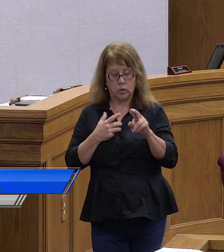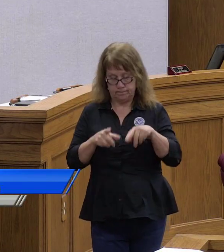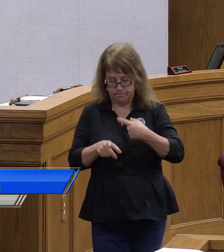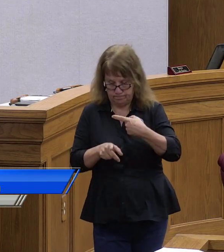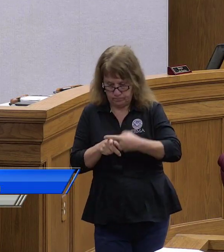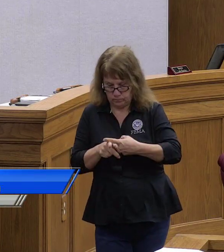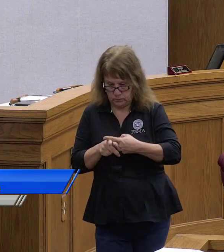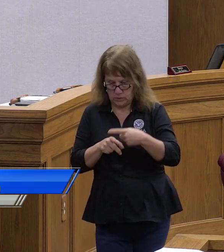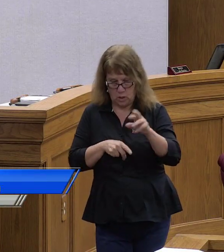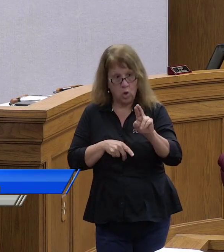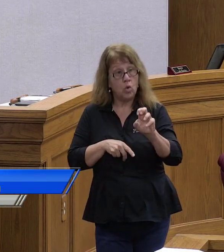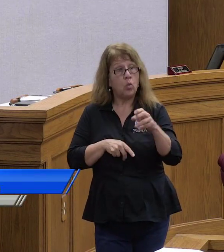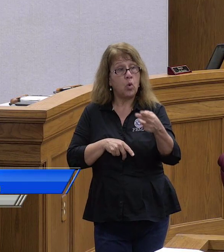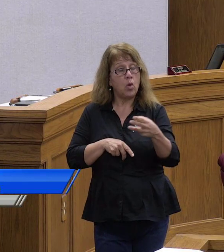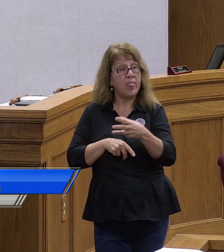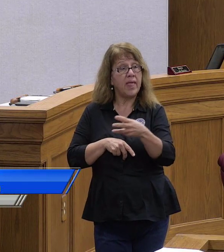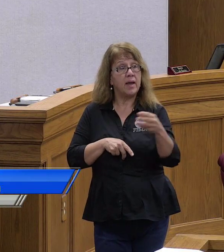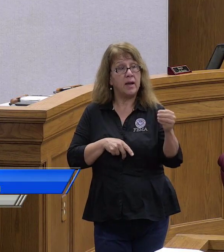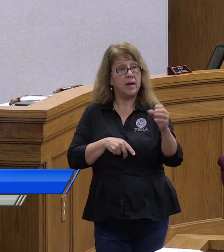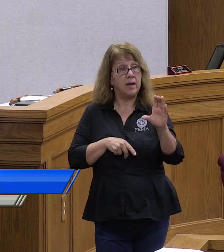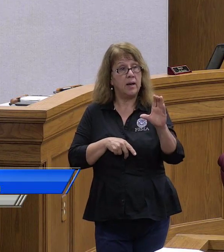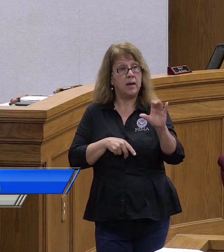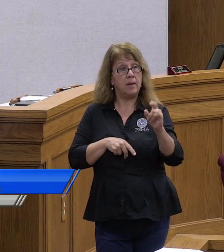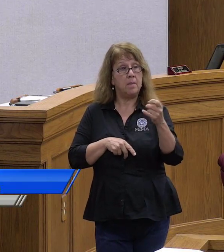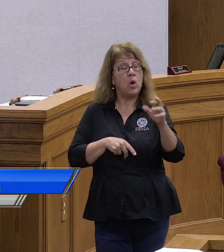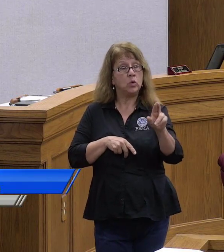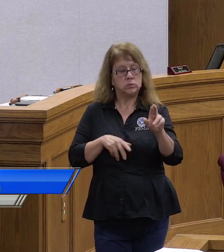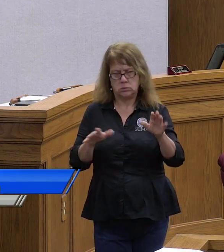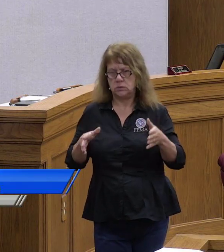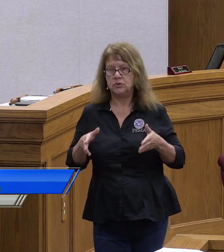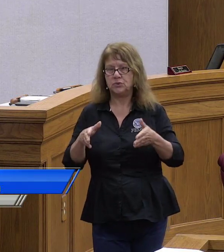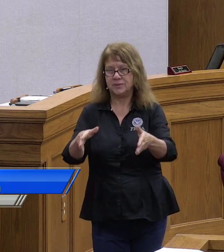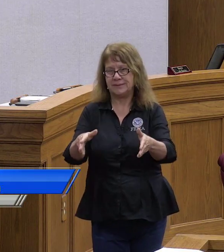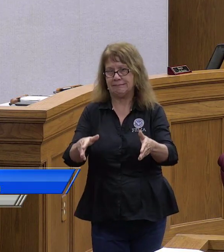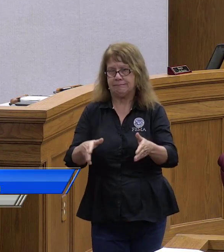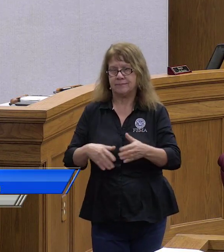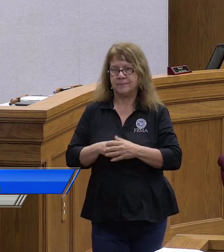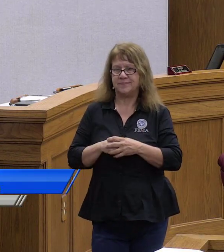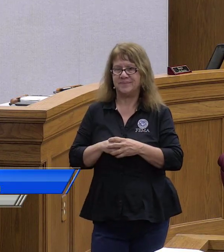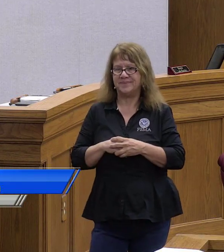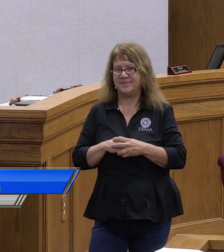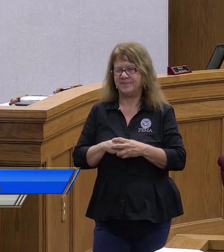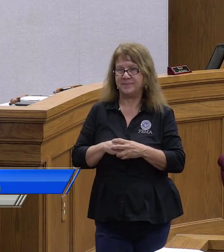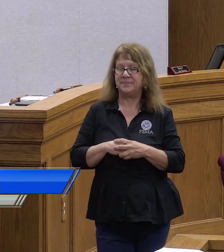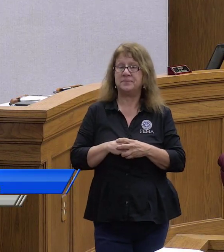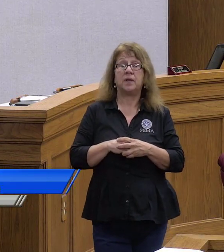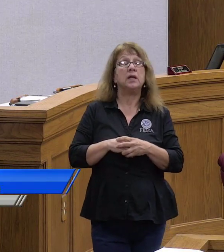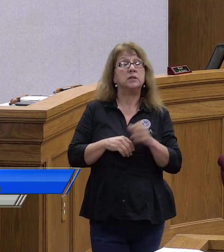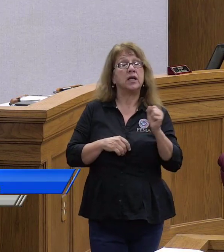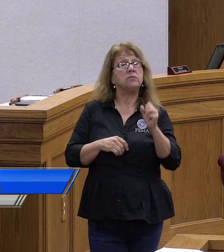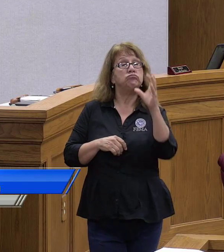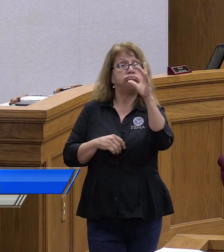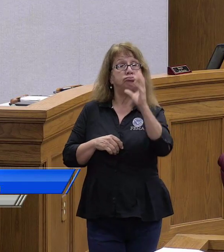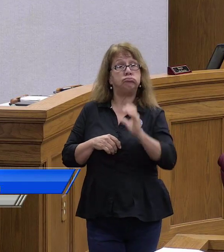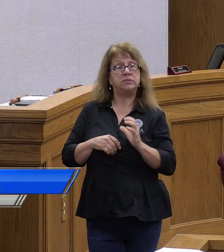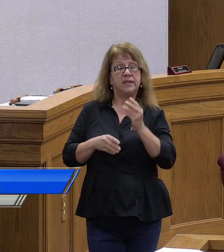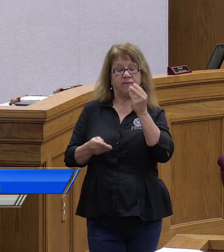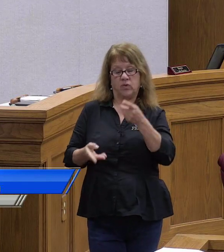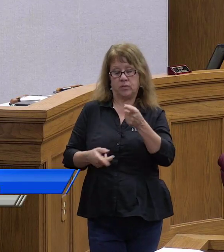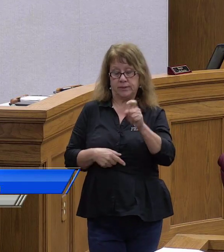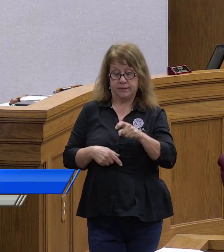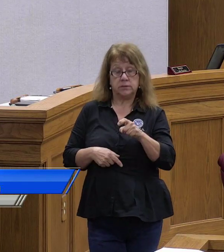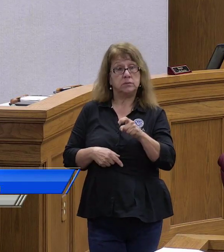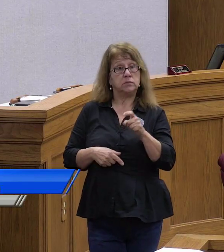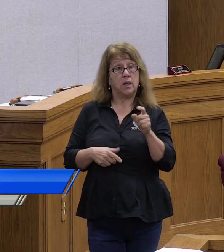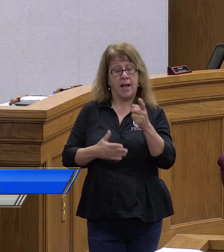of Ruth and Cypress Street. So we've put out the exact locations on that, and you can look it up and get to those if you need them. The operational hours